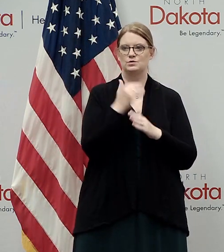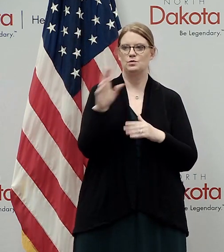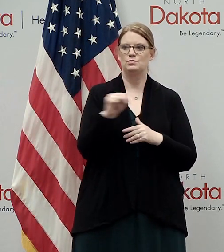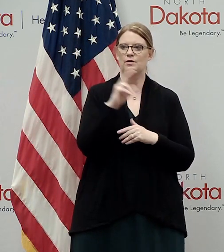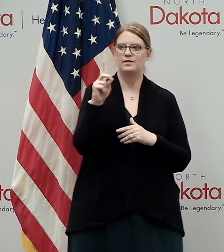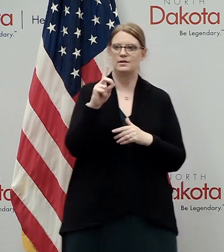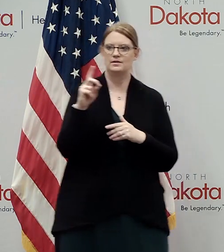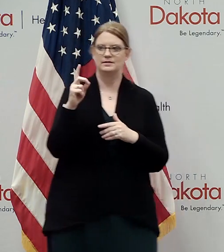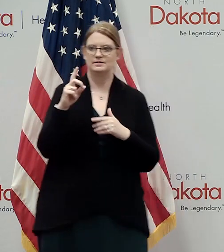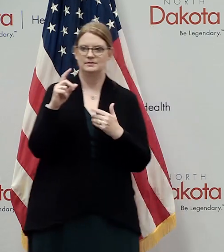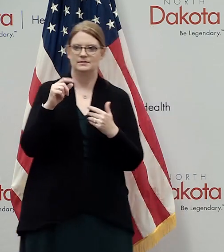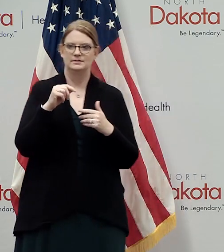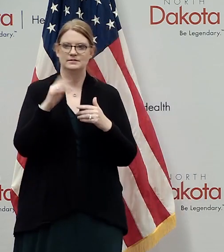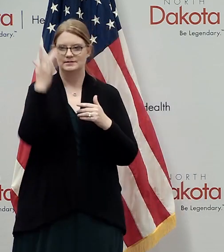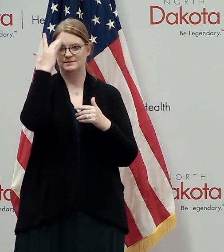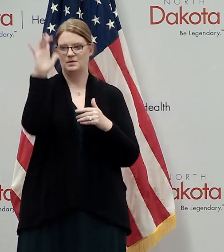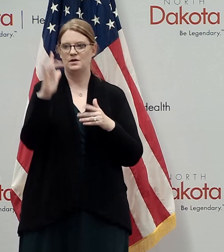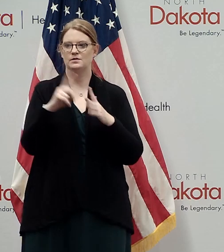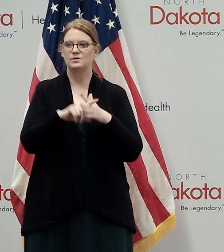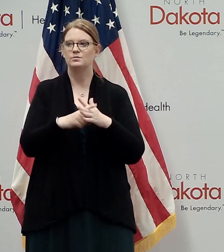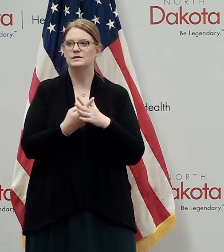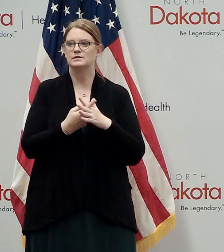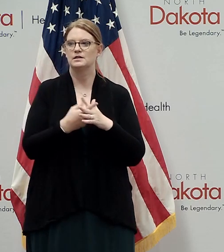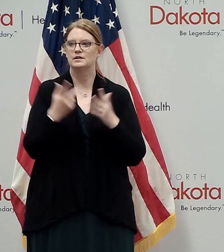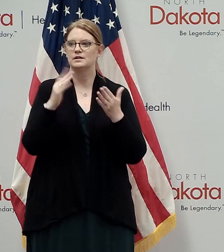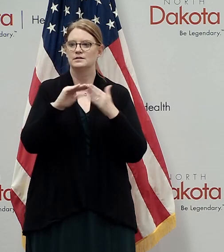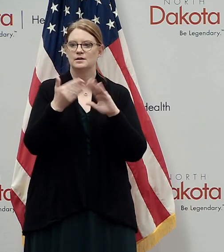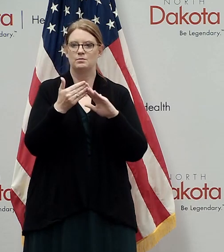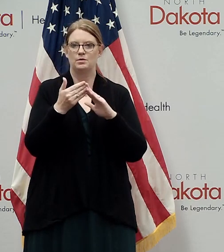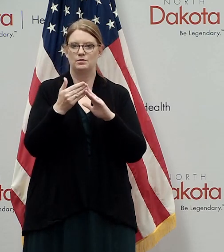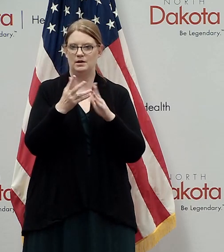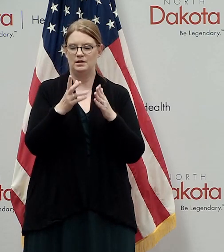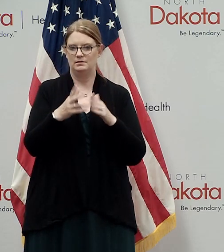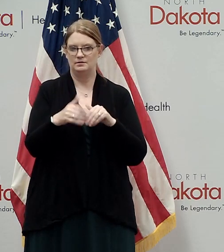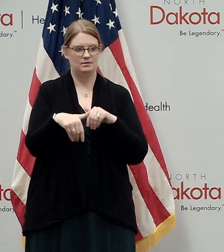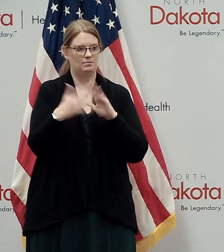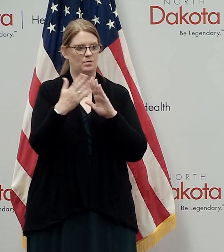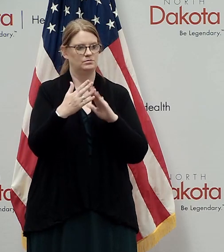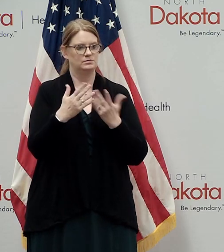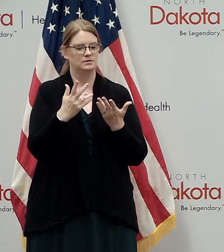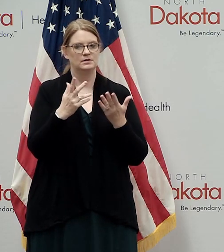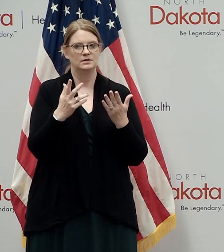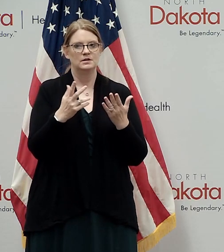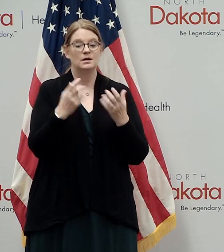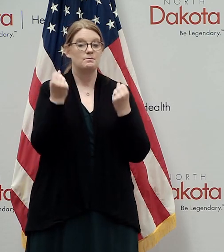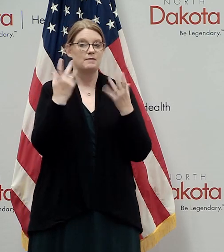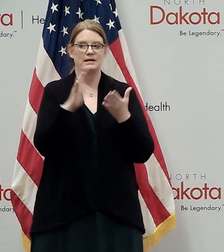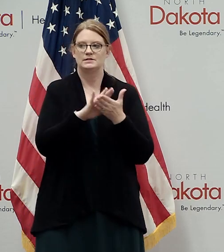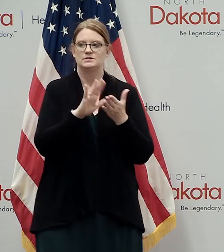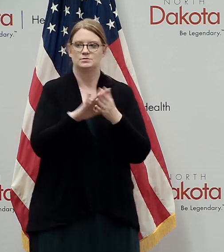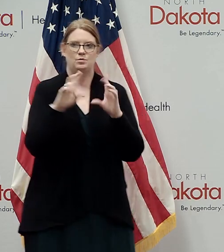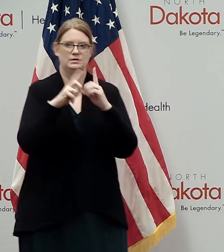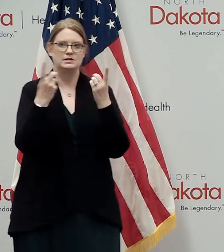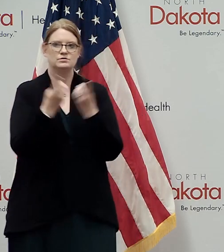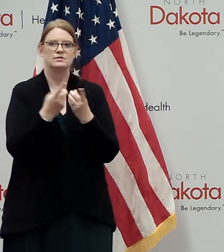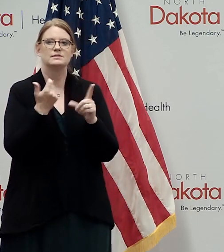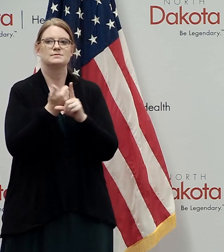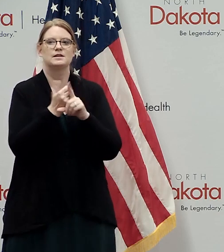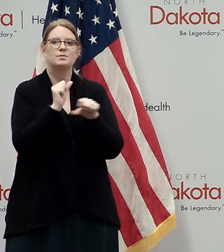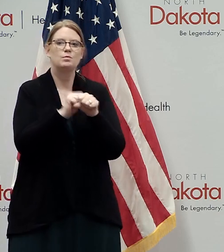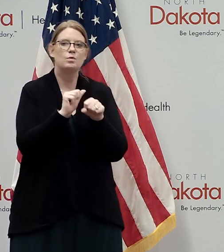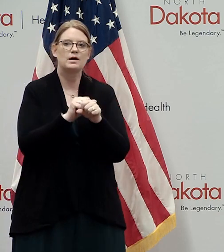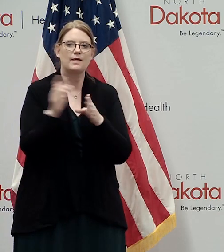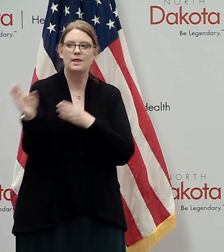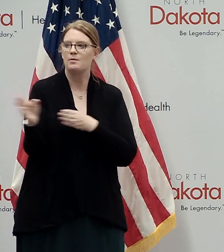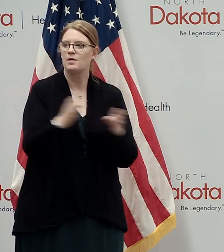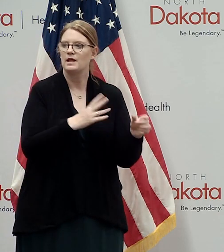Smart Restart update takes a community approach to reopening schools. Many school districts have been working on their